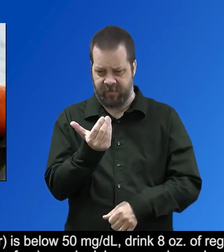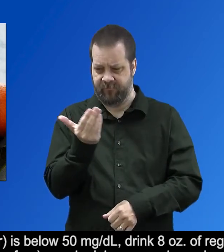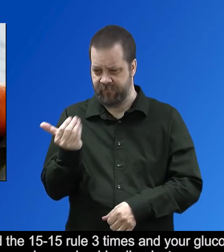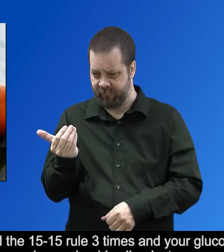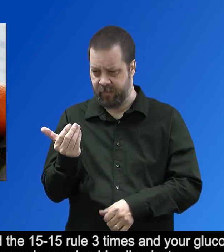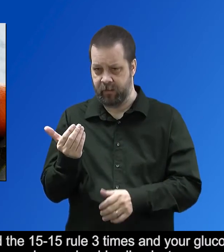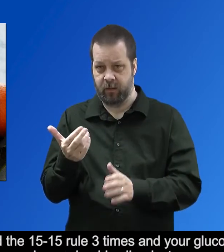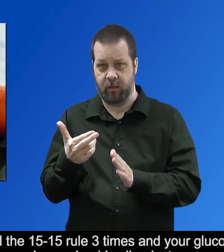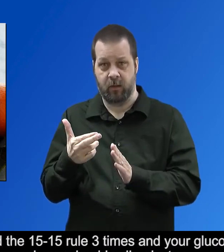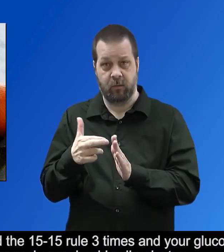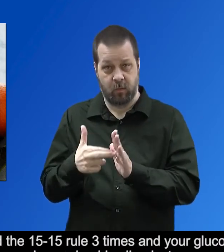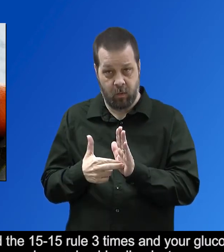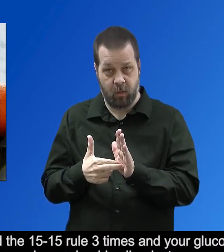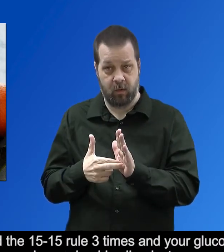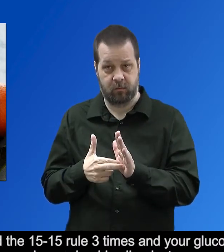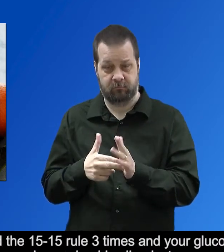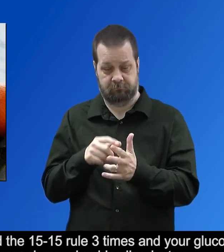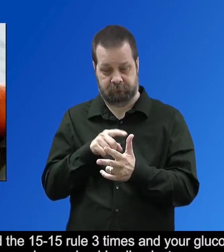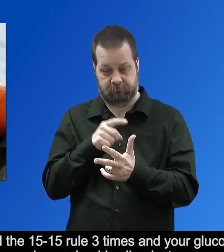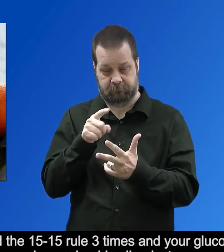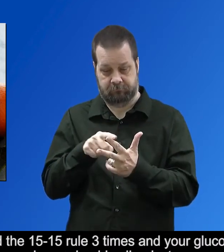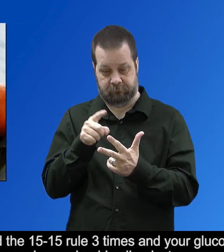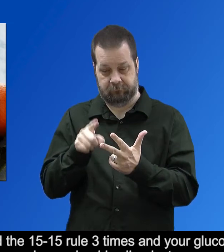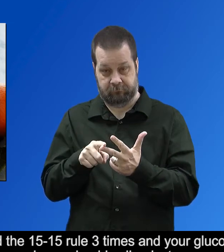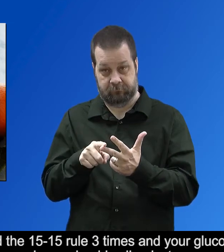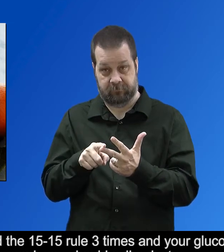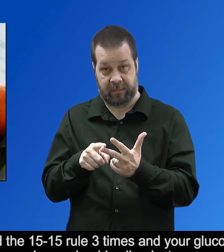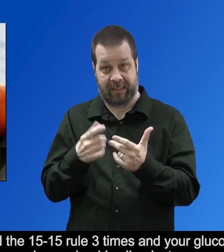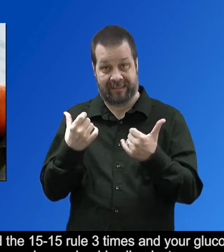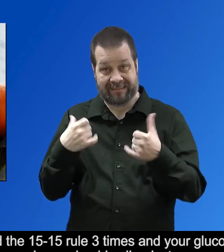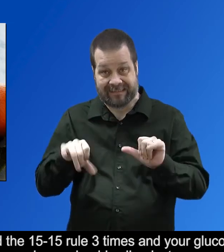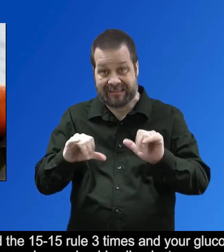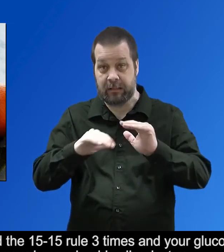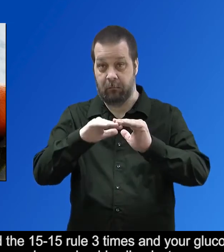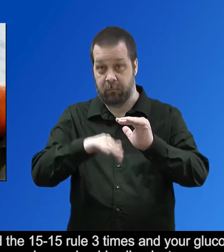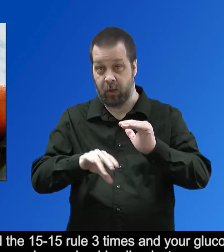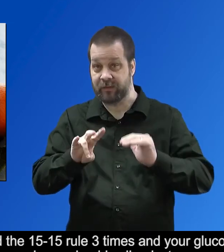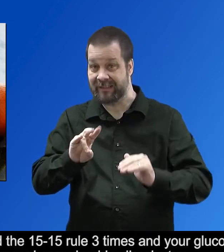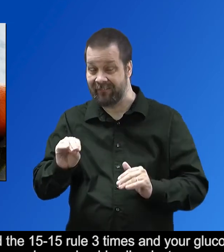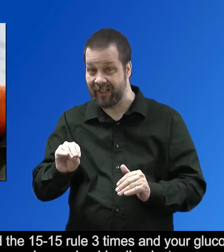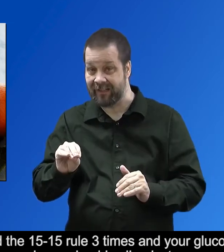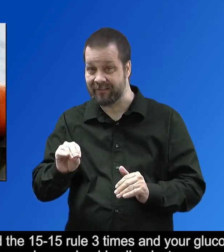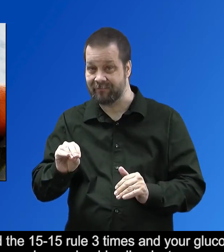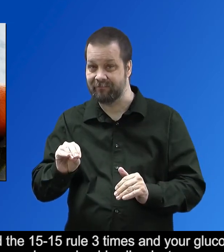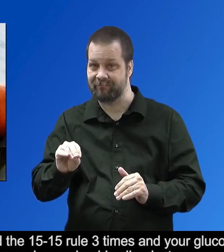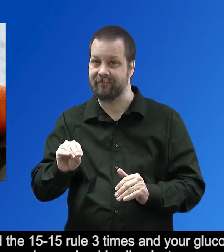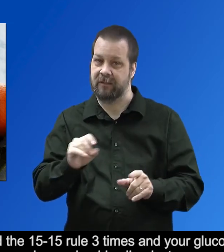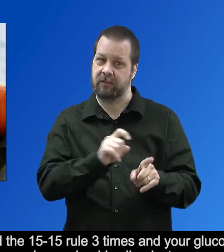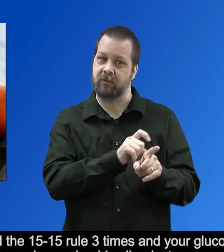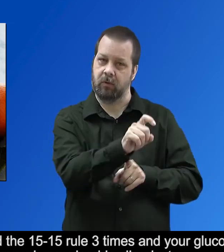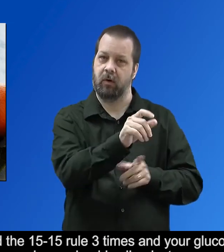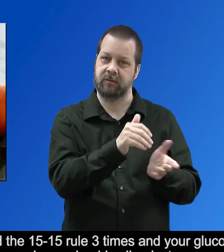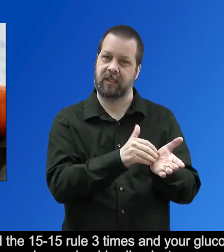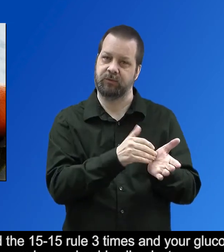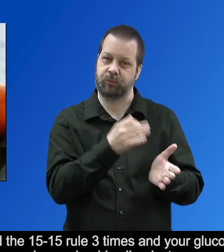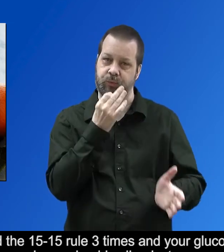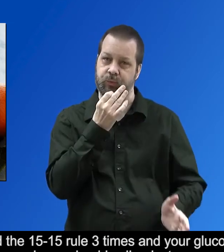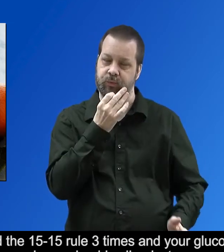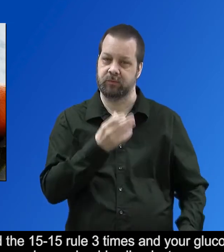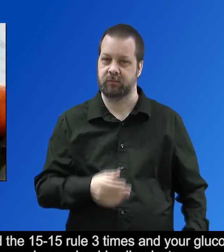If you have repeated the 15-15 rule 3 times and your glucose has not improved, you should call